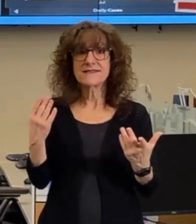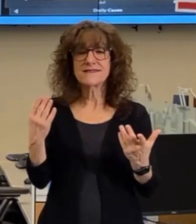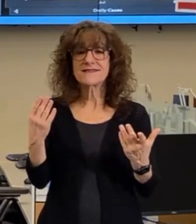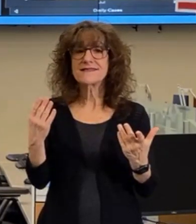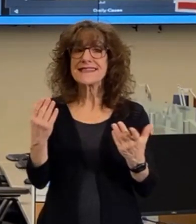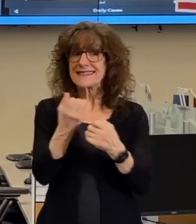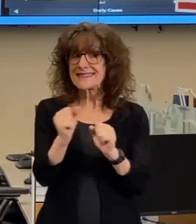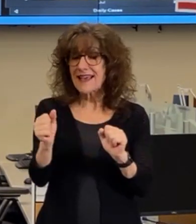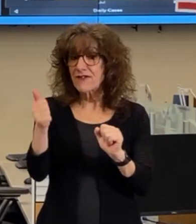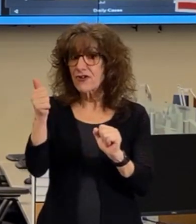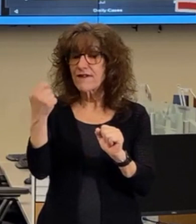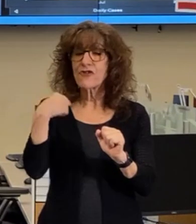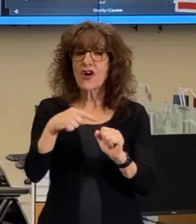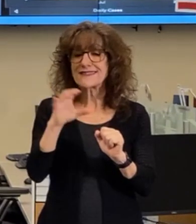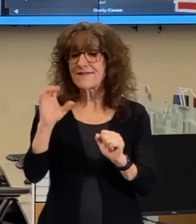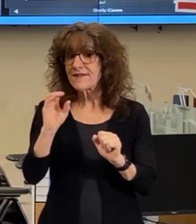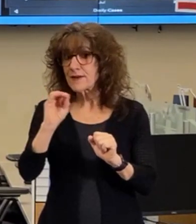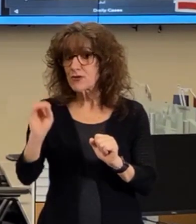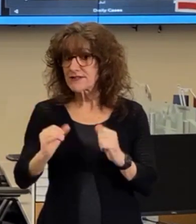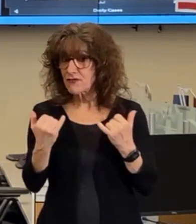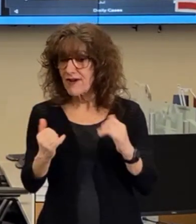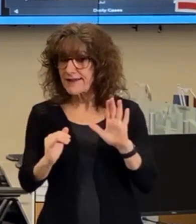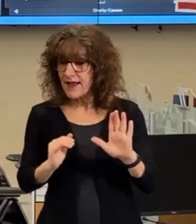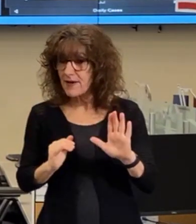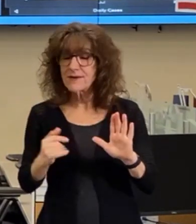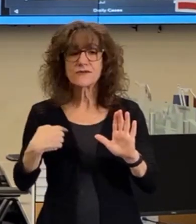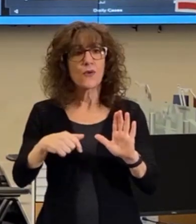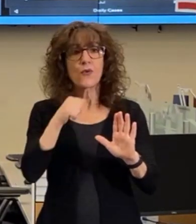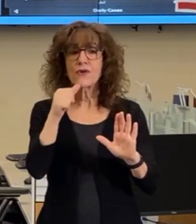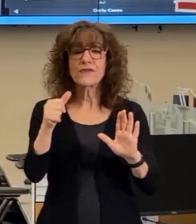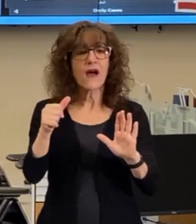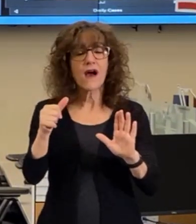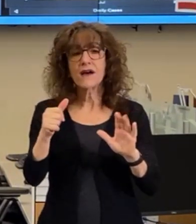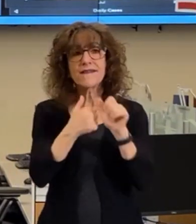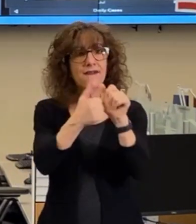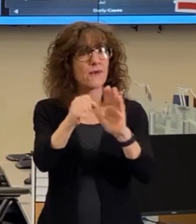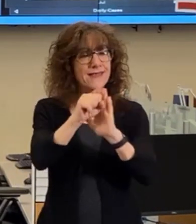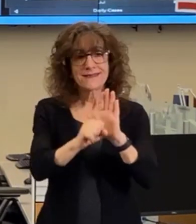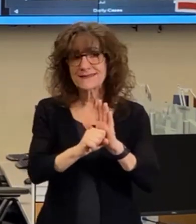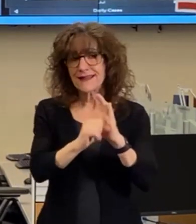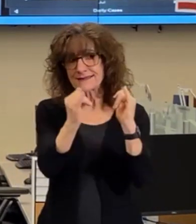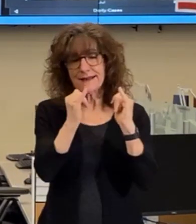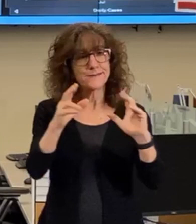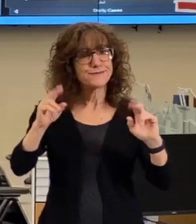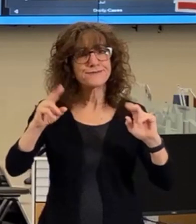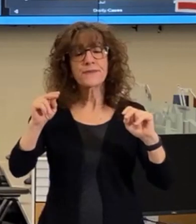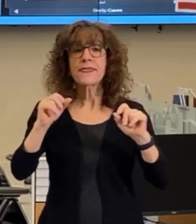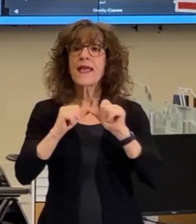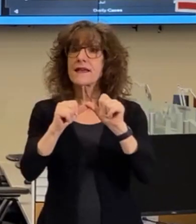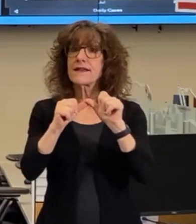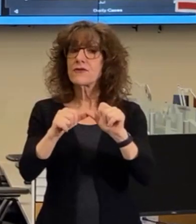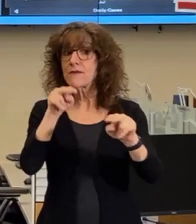is safer for us to go to 50% at this point. So we're not going as far as the state has gone, and we'll continue